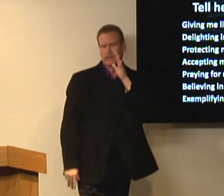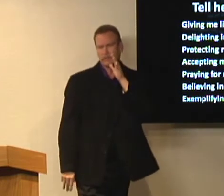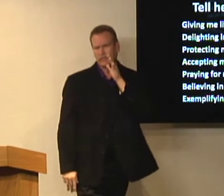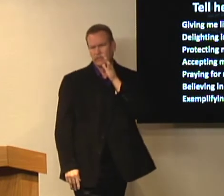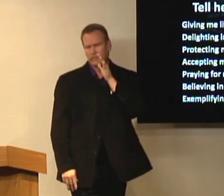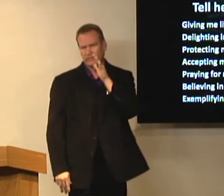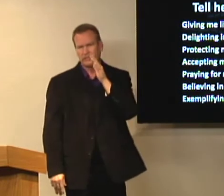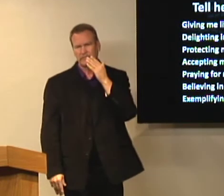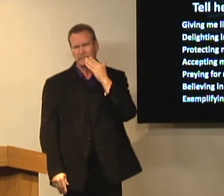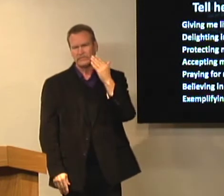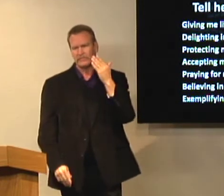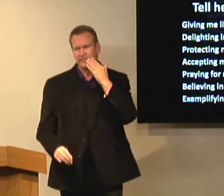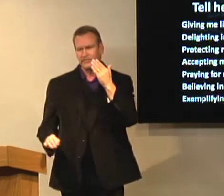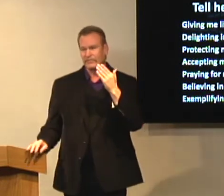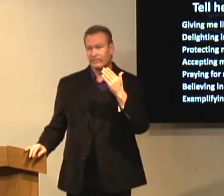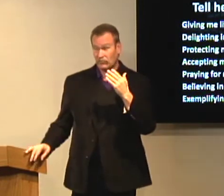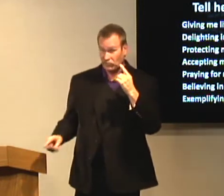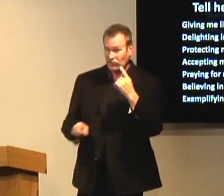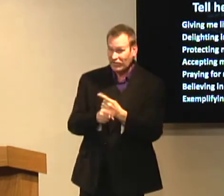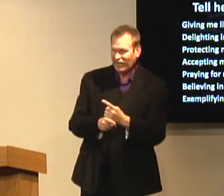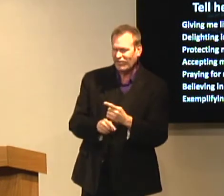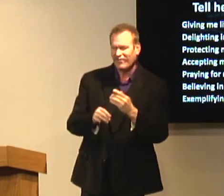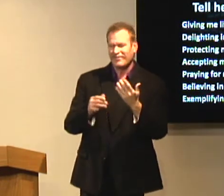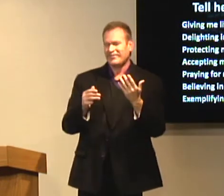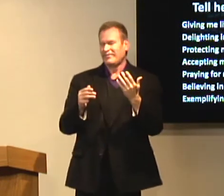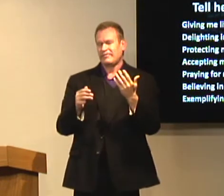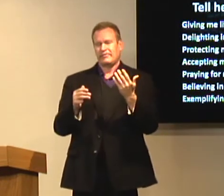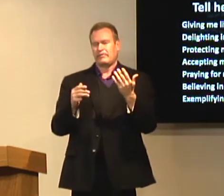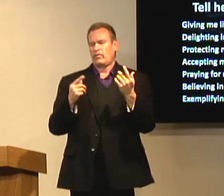And so if your mother's still alive, I hope that you get an opportunity to thank her today.